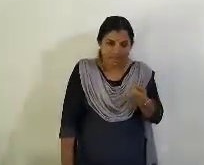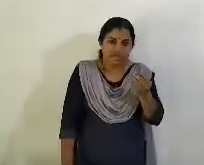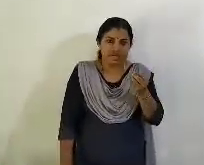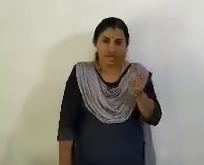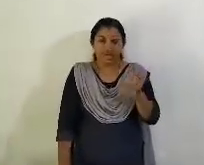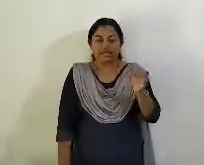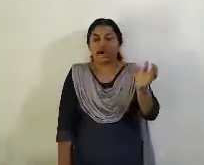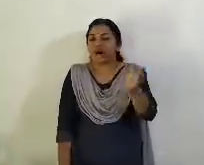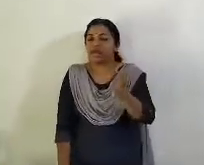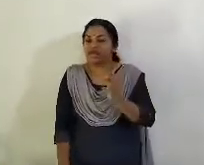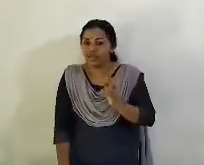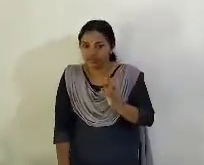honey.png and the other is